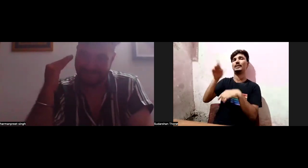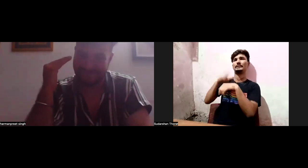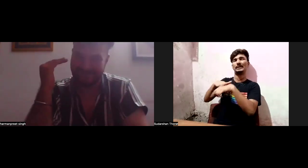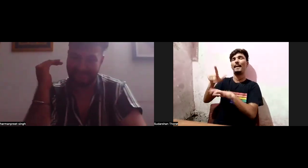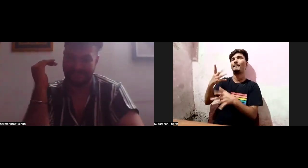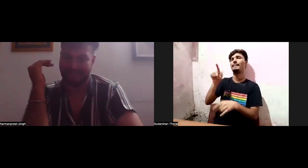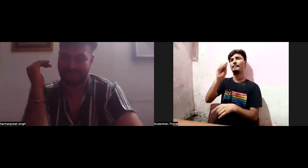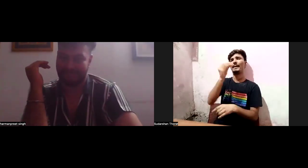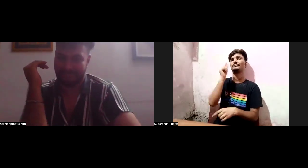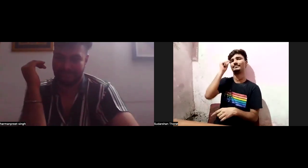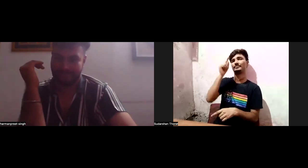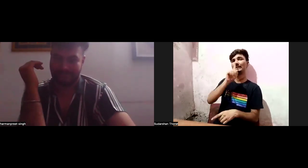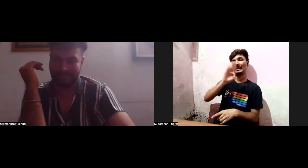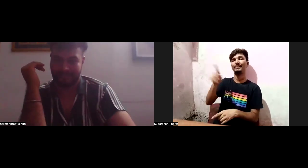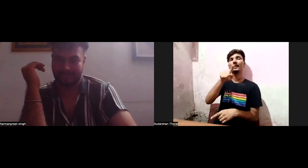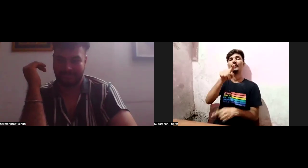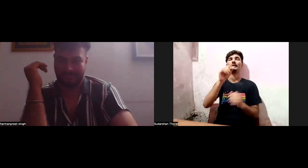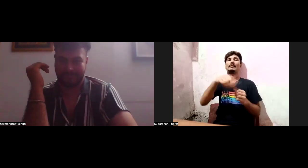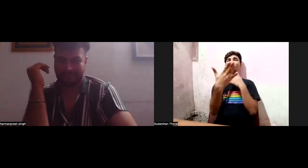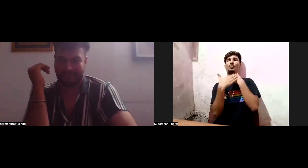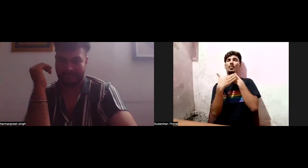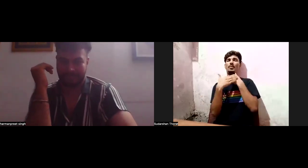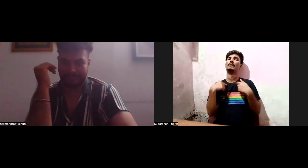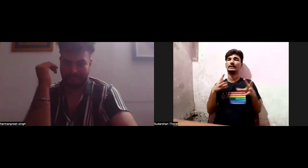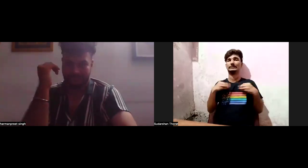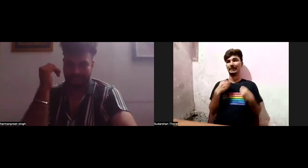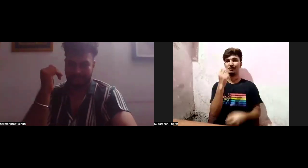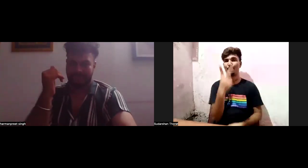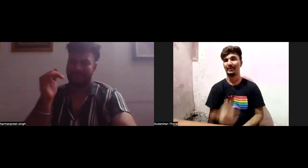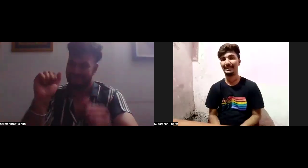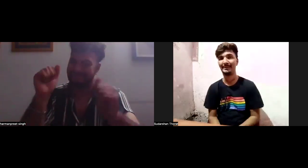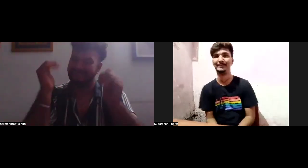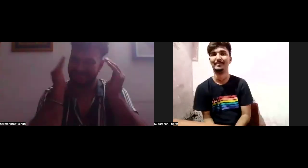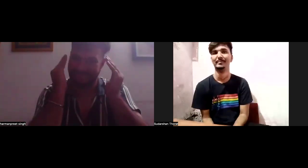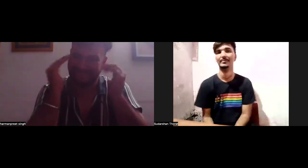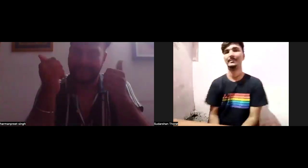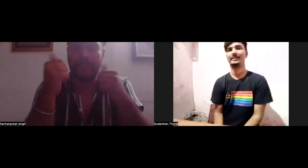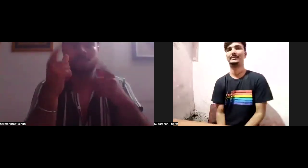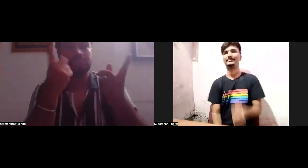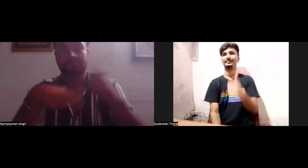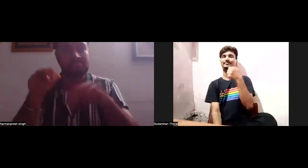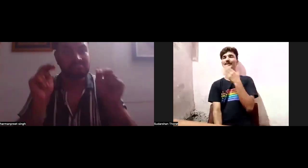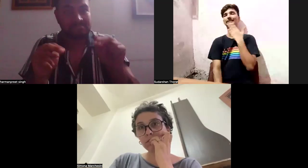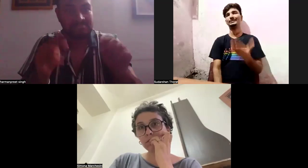Maybe some people might not feel comfortable talking to me here